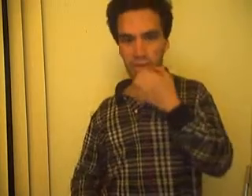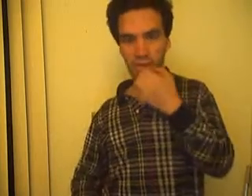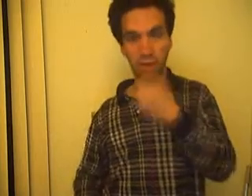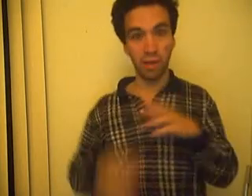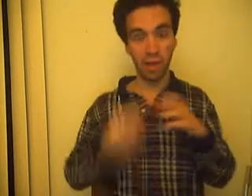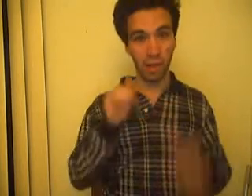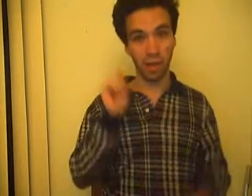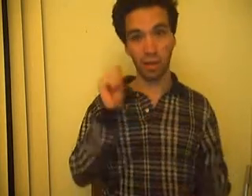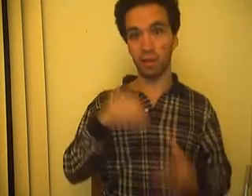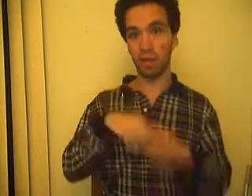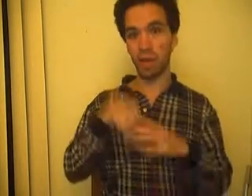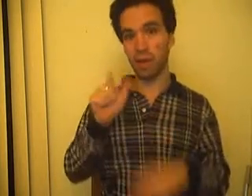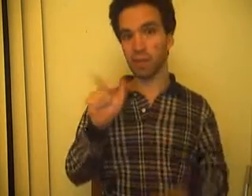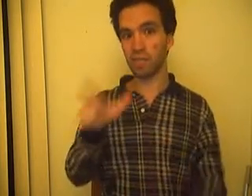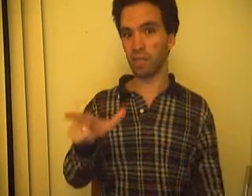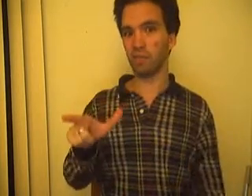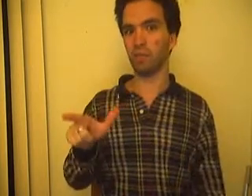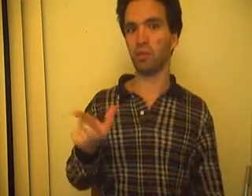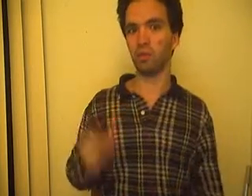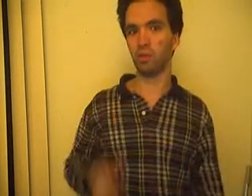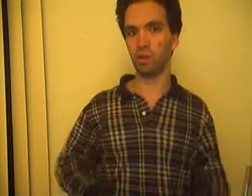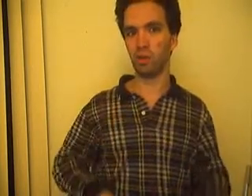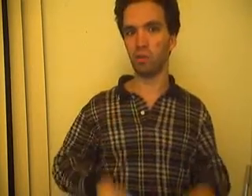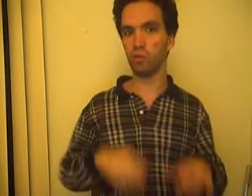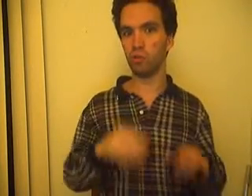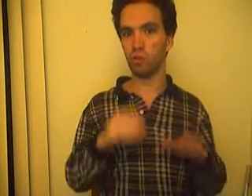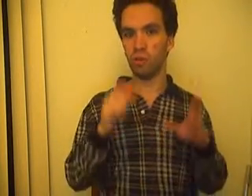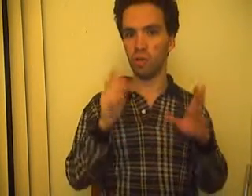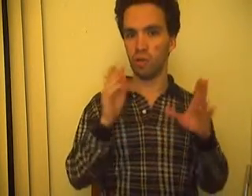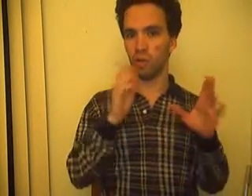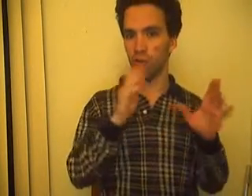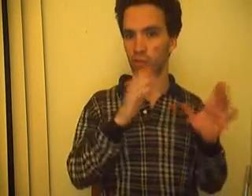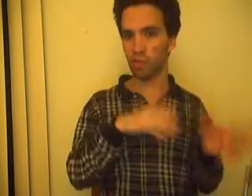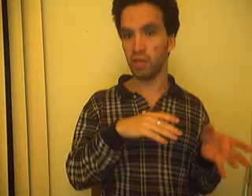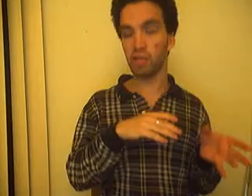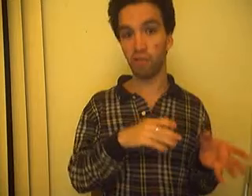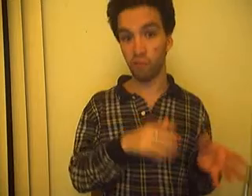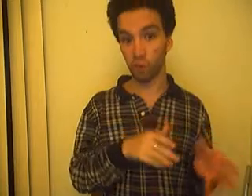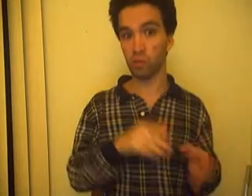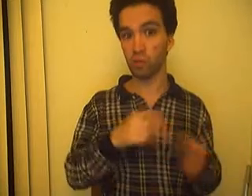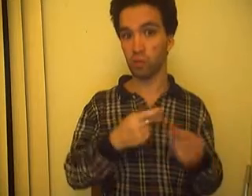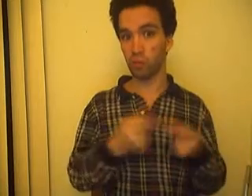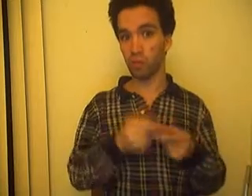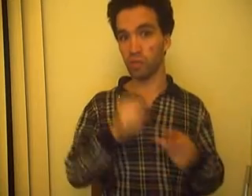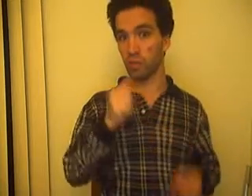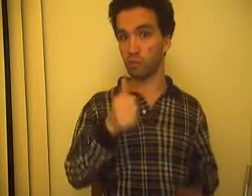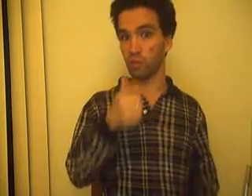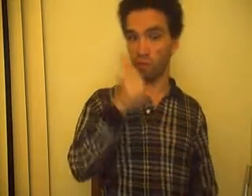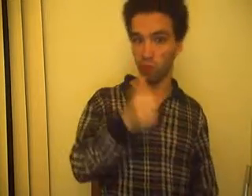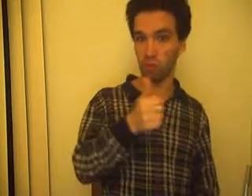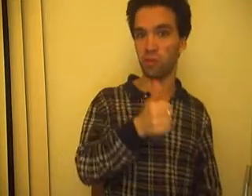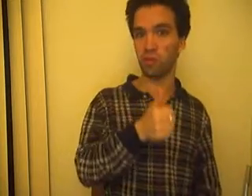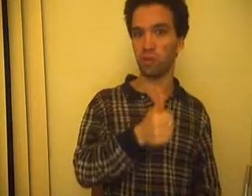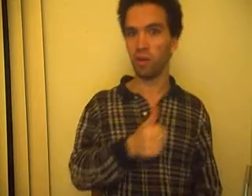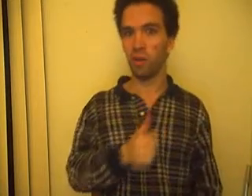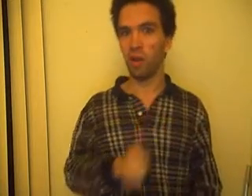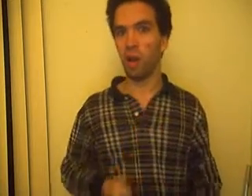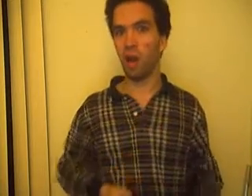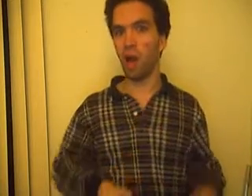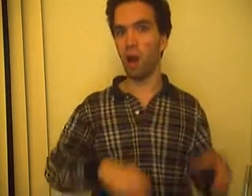In ASL, you do the place first. The place comes first,